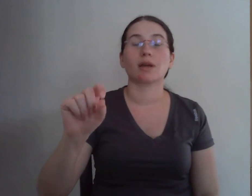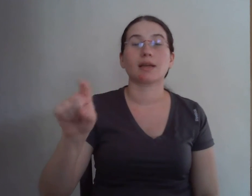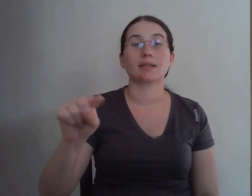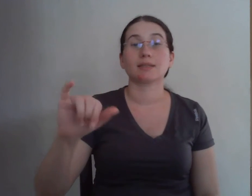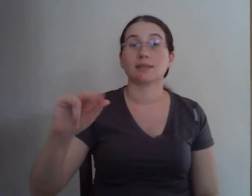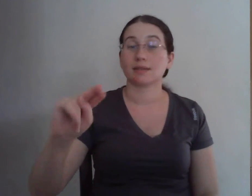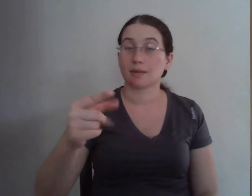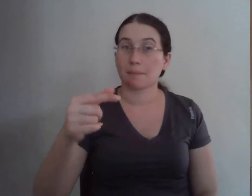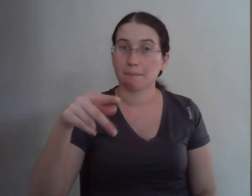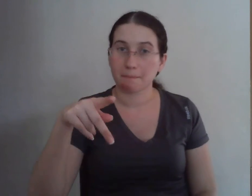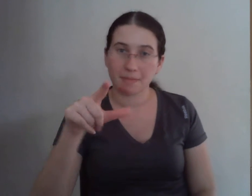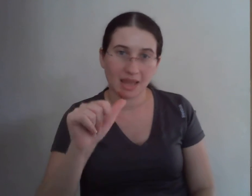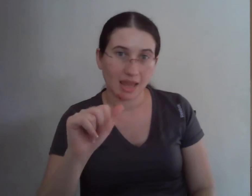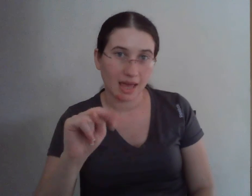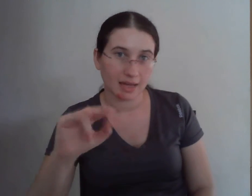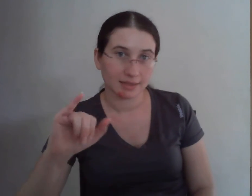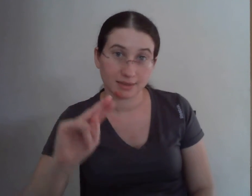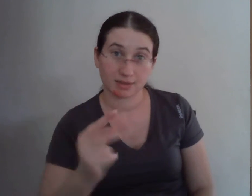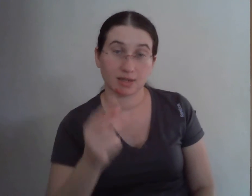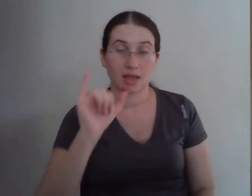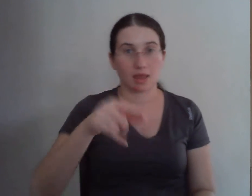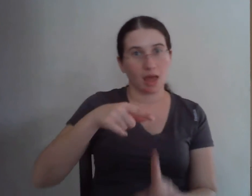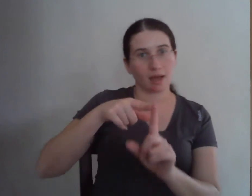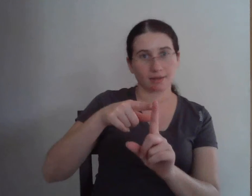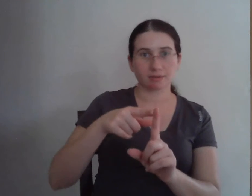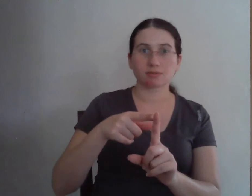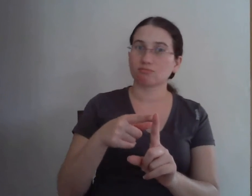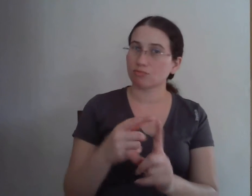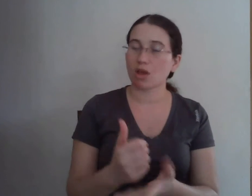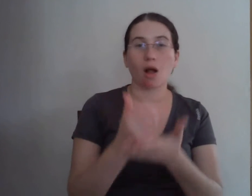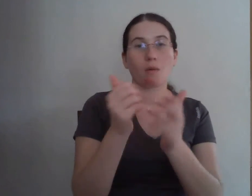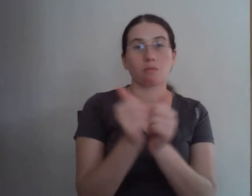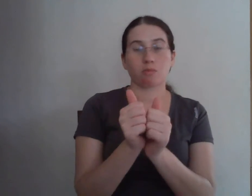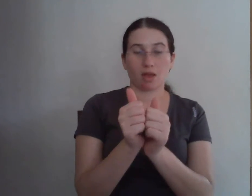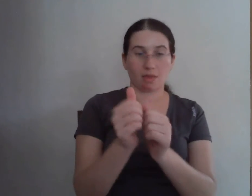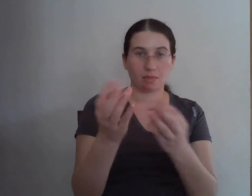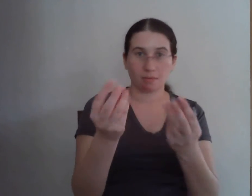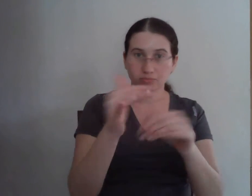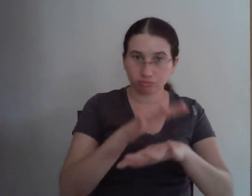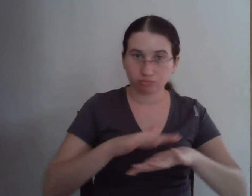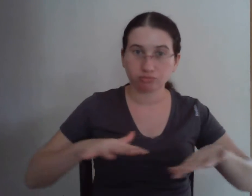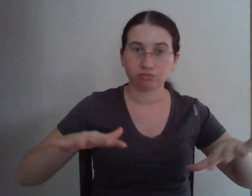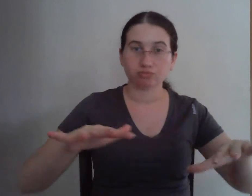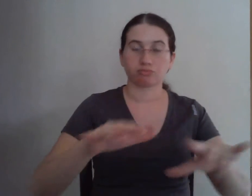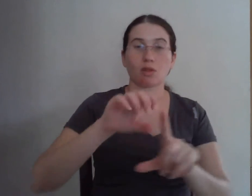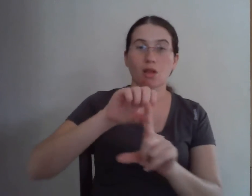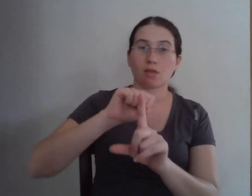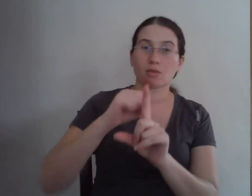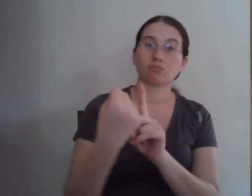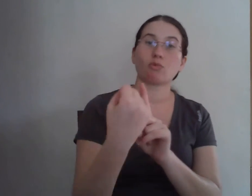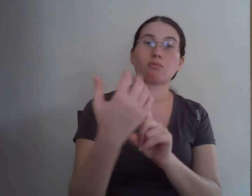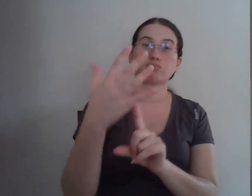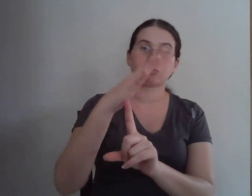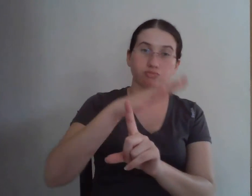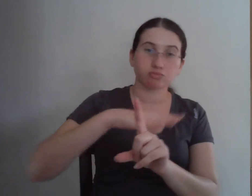address all of nature's complexity and our social, environmental, economic complexity. Today,